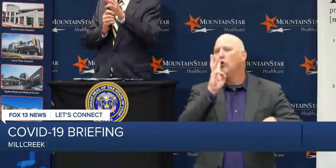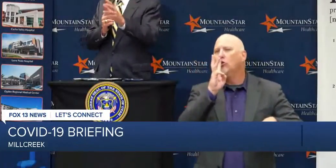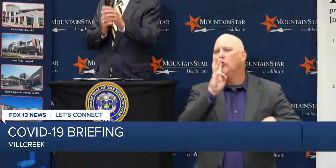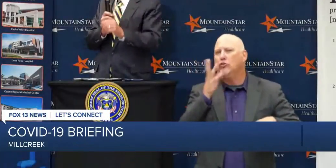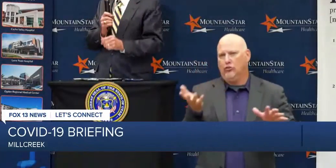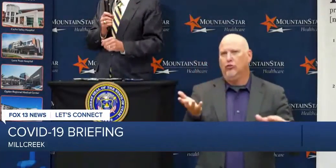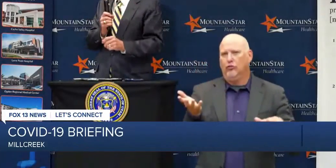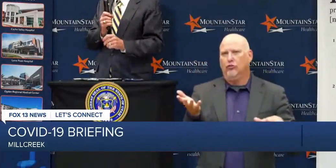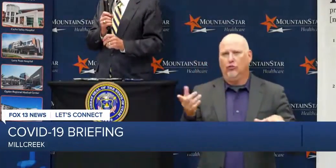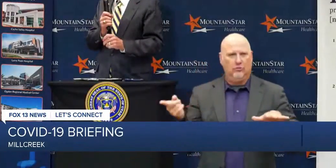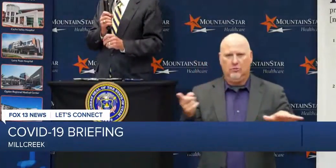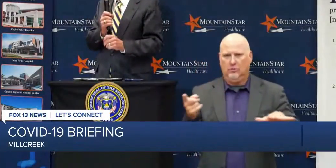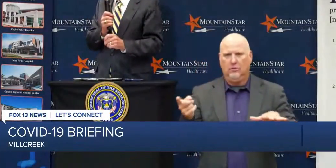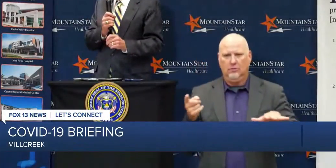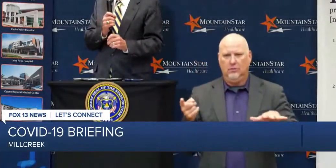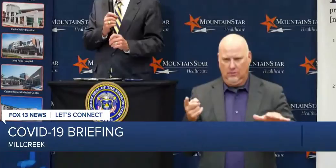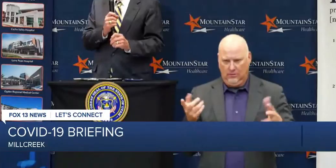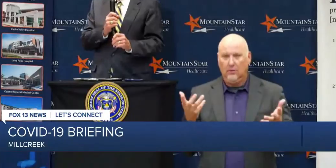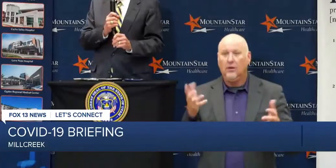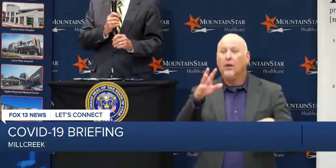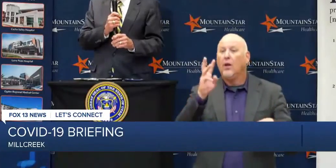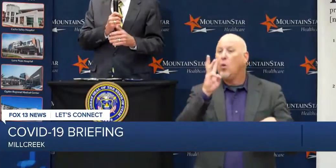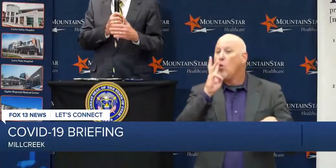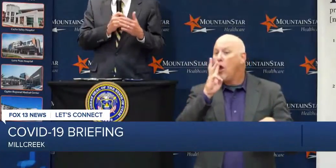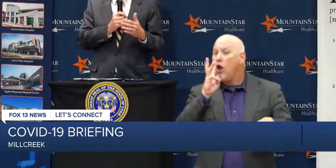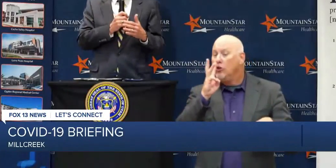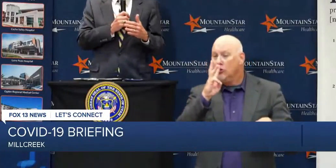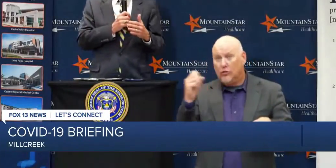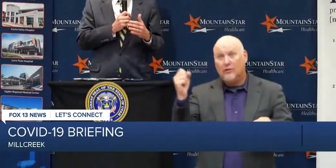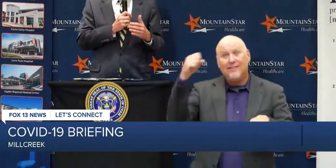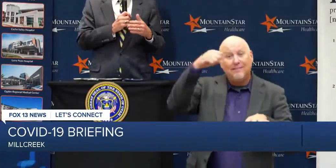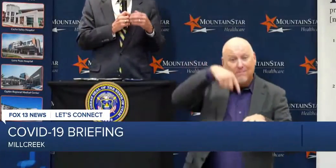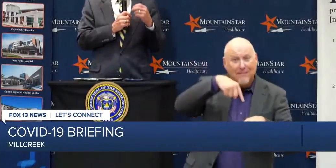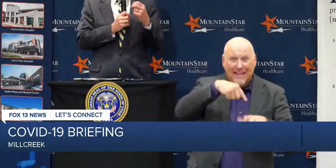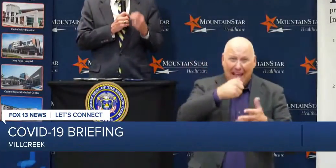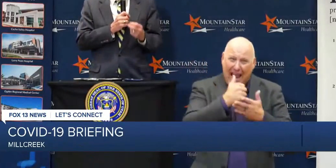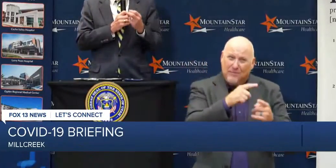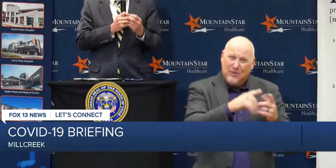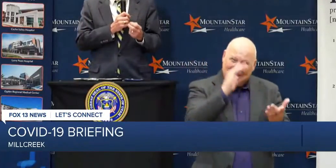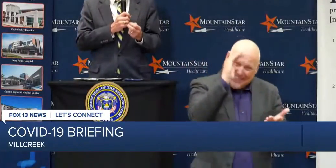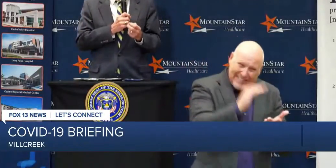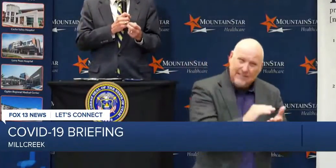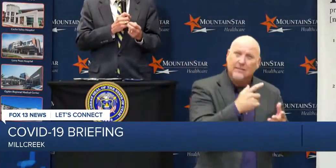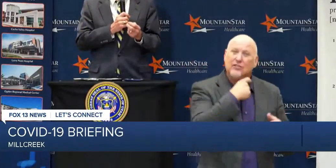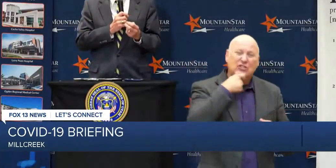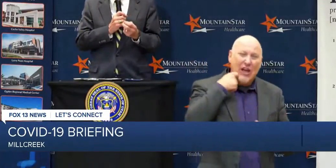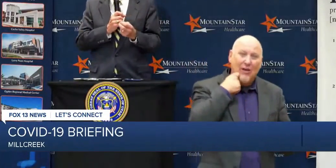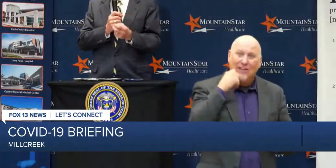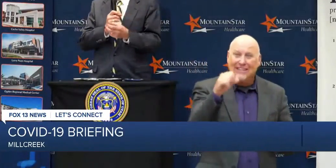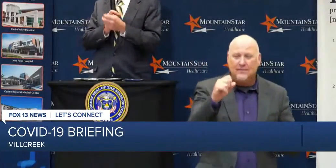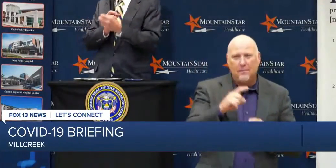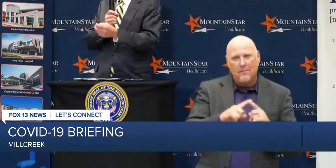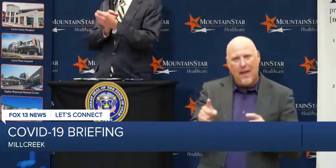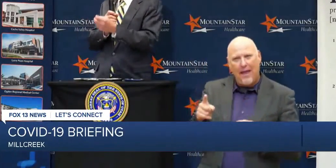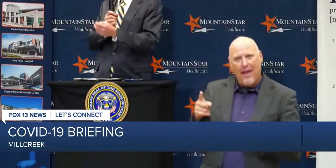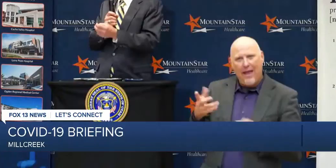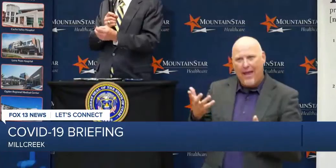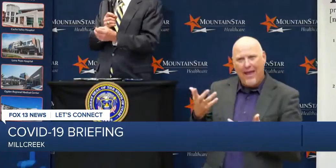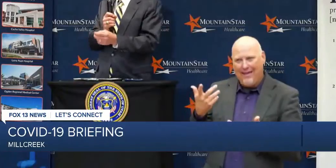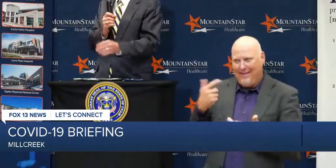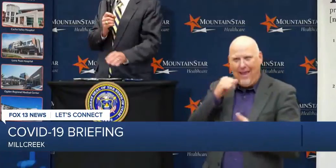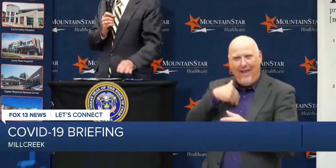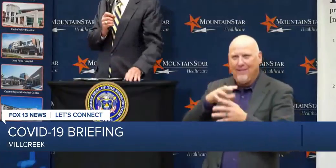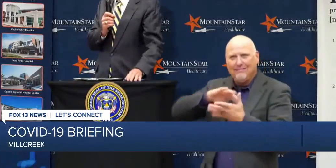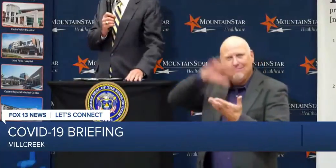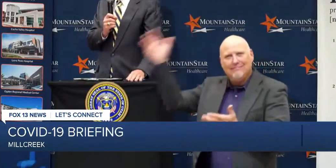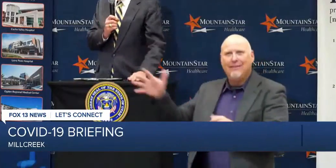and like we've seen with water in this drought, they only go so far. They're a common resource, but they can be